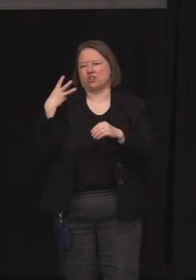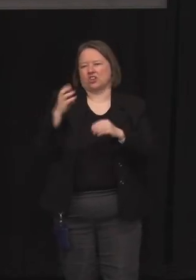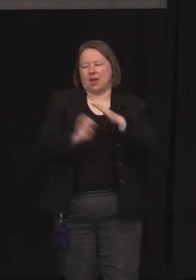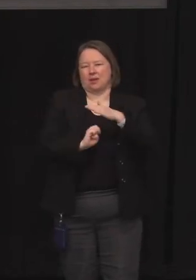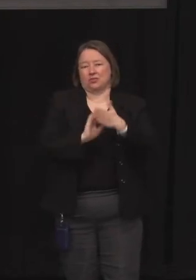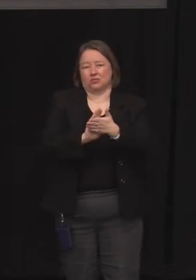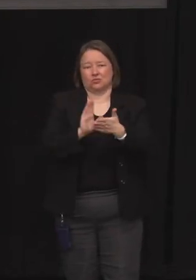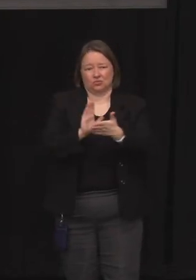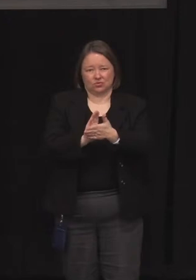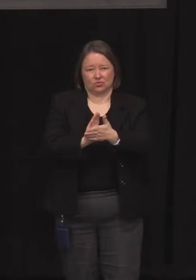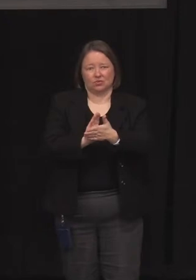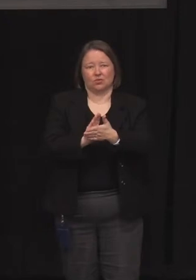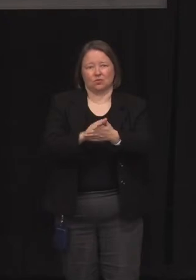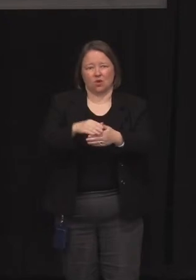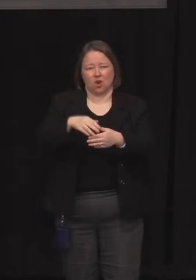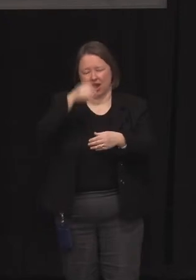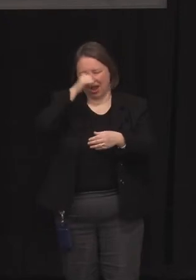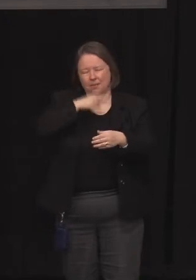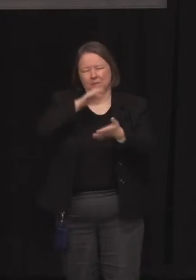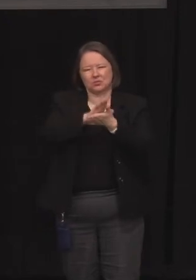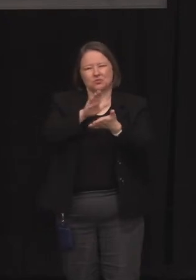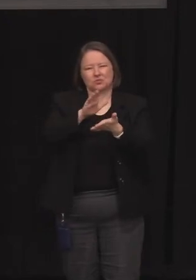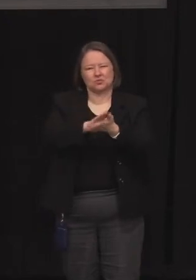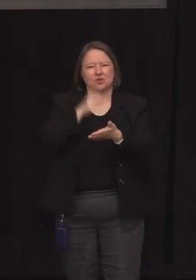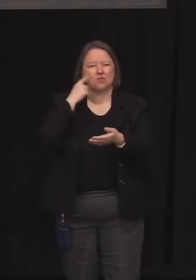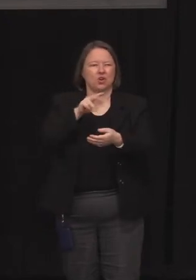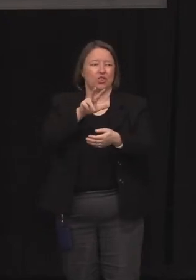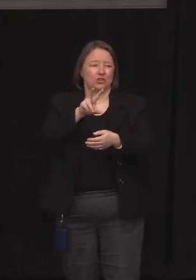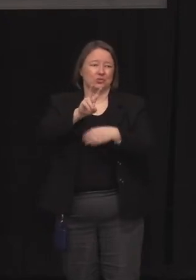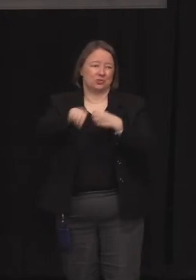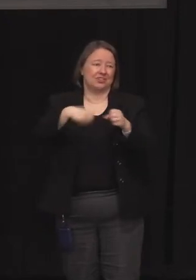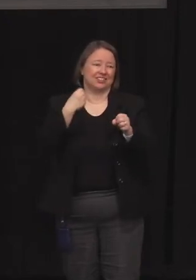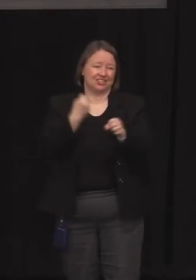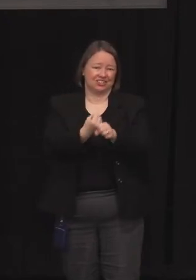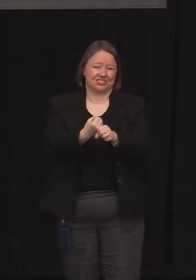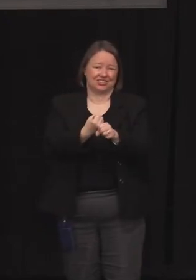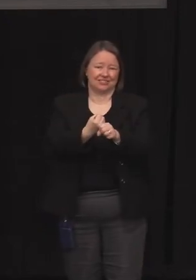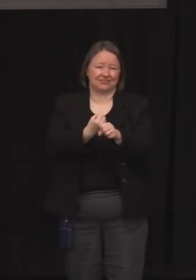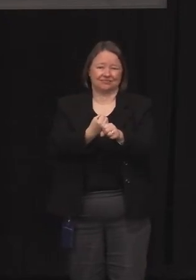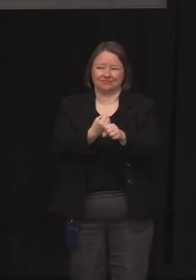Elementary School of the Holland Public Schools for 32 years.